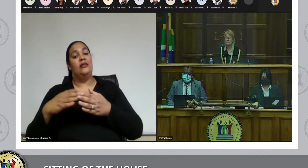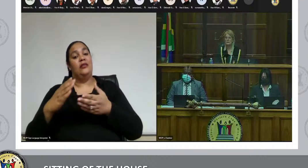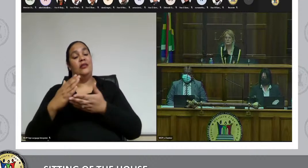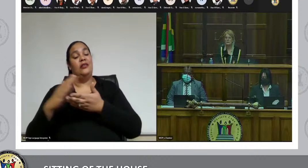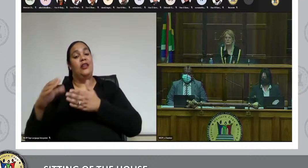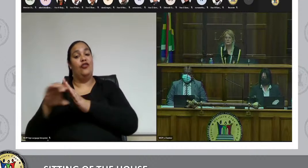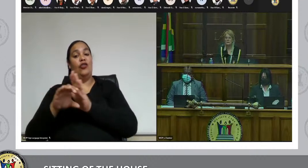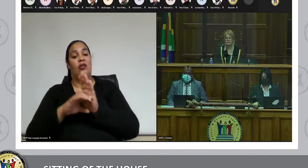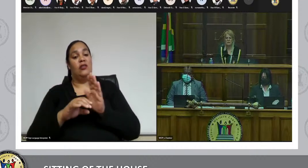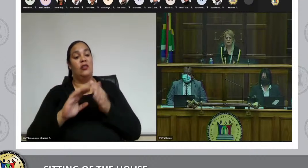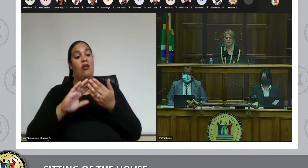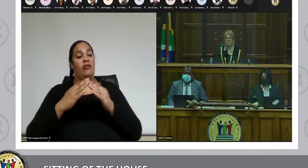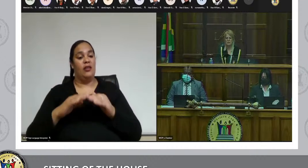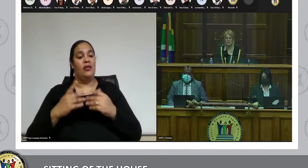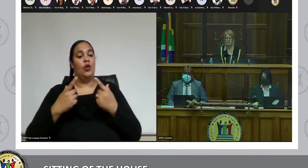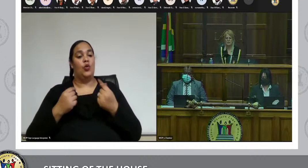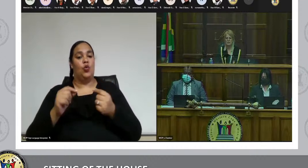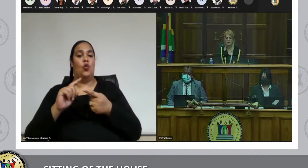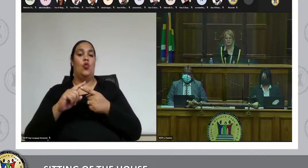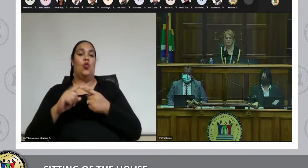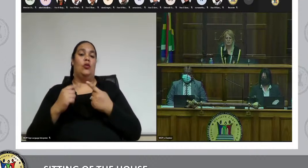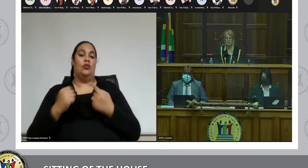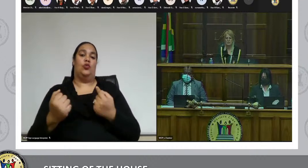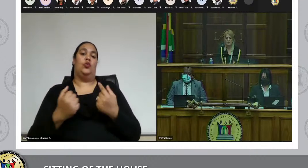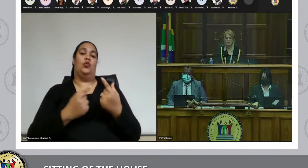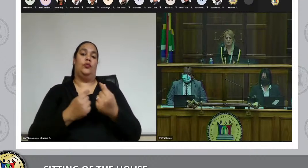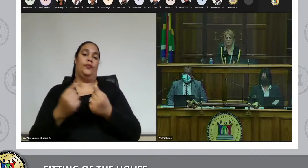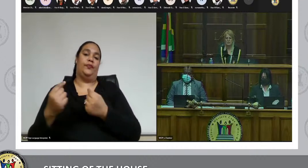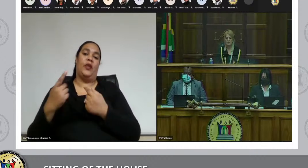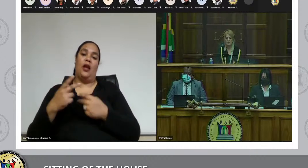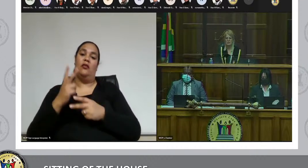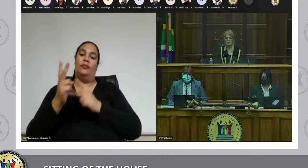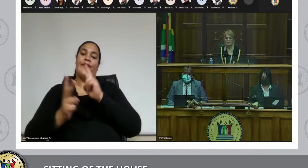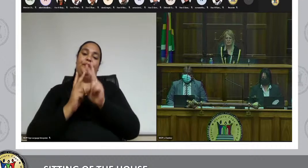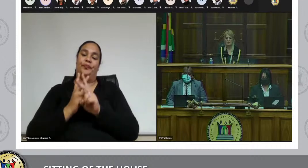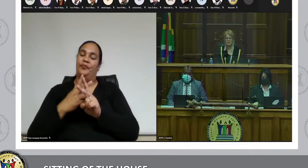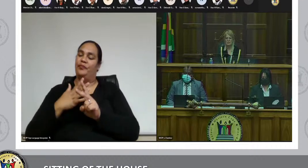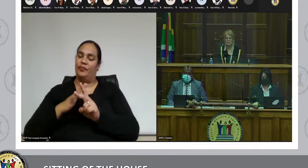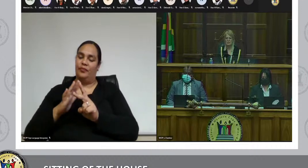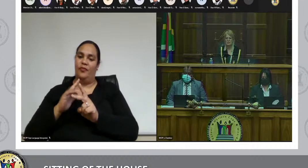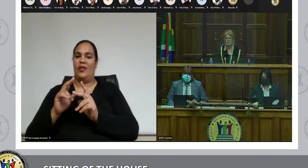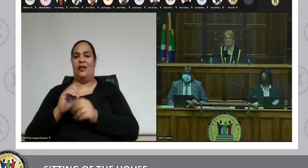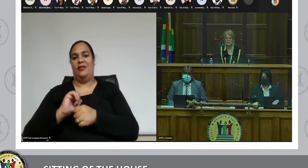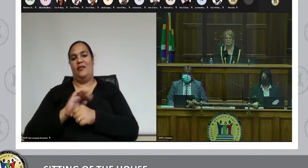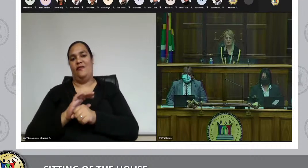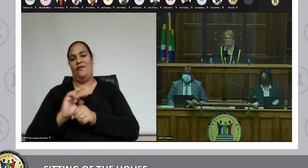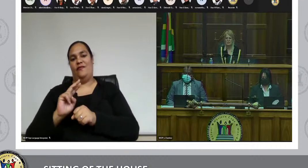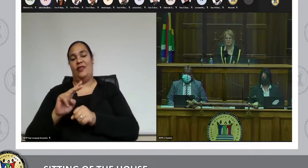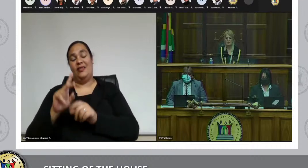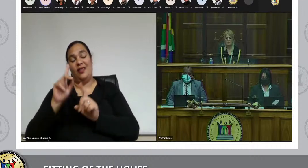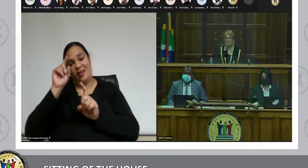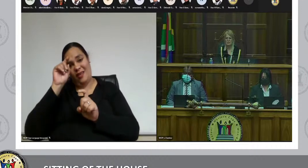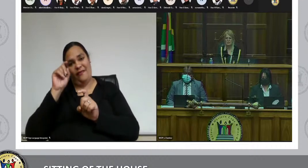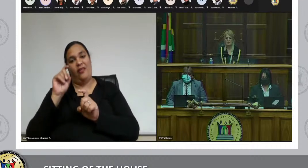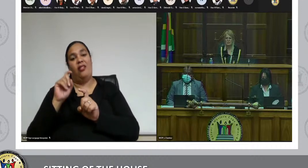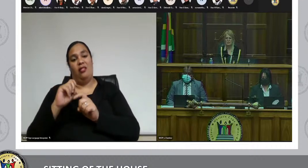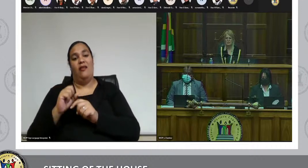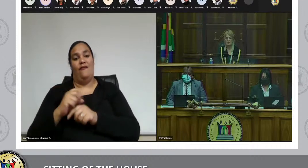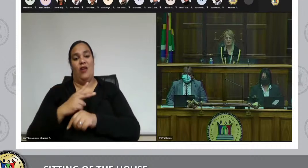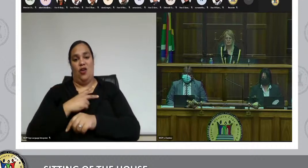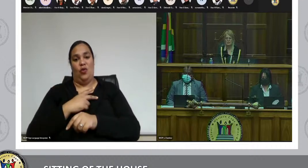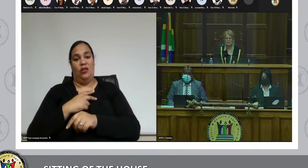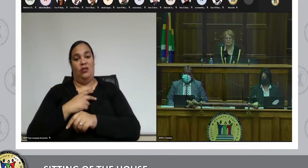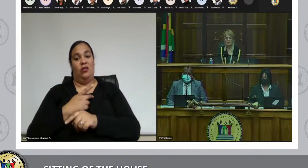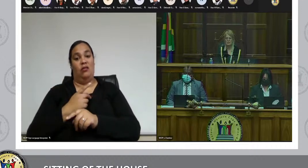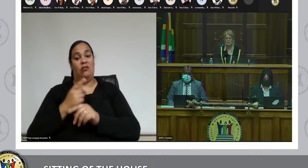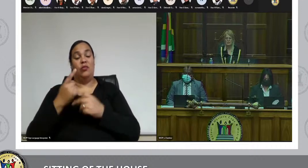society must play their part in defeating this virus. This is indeed an evil virus. The call made